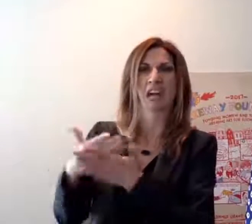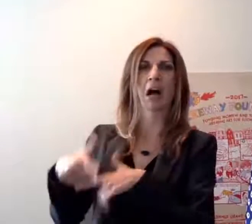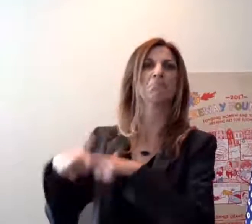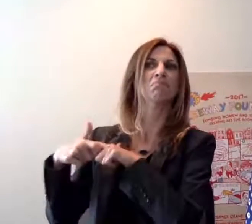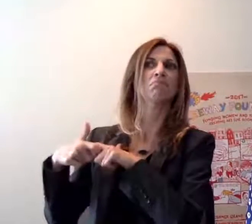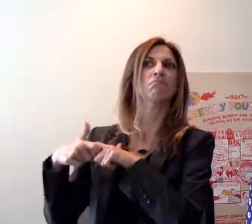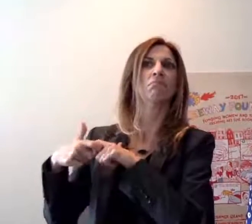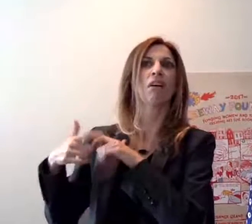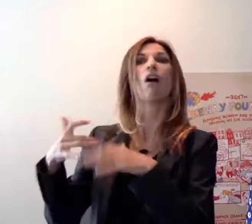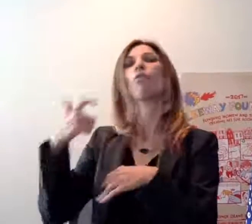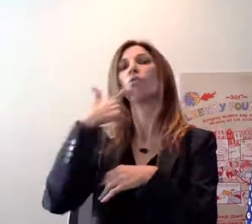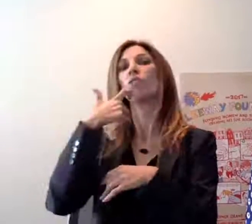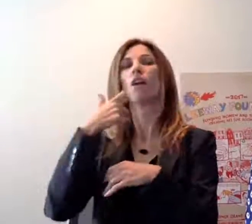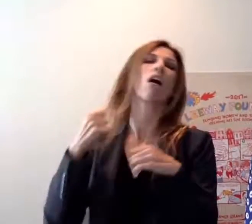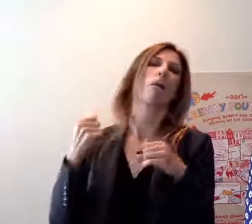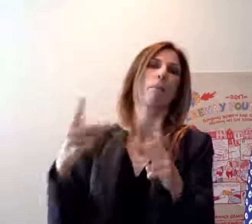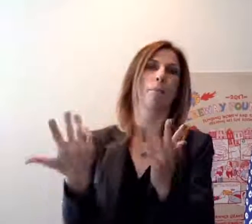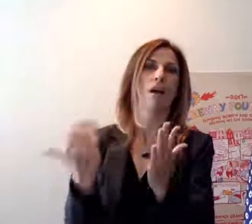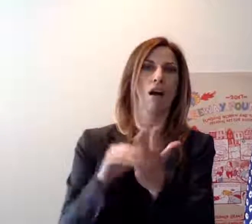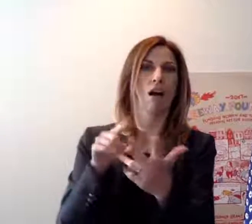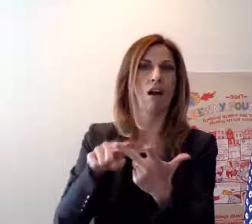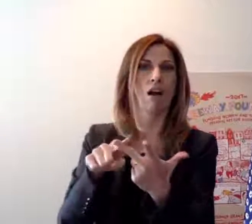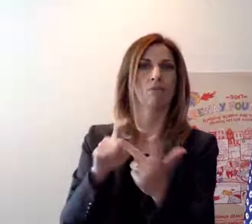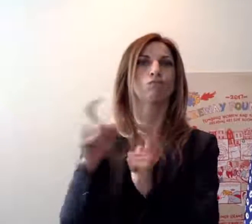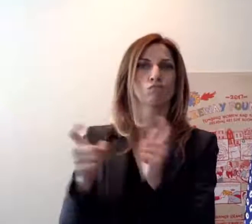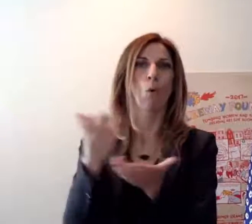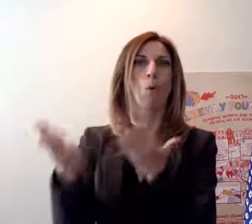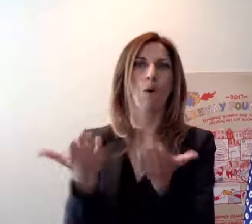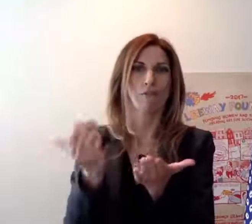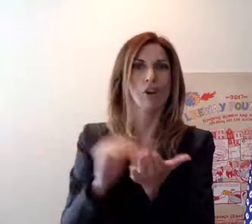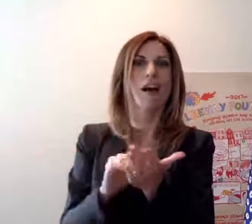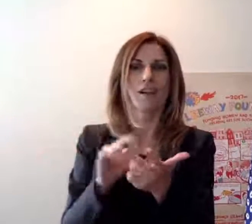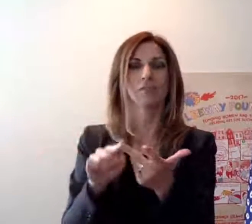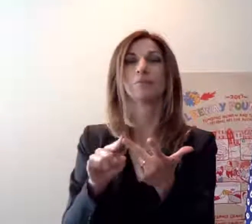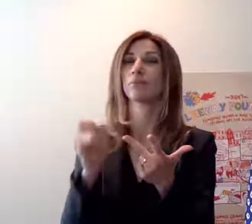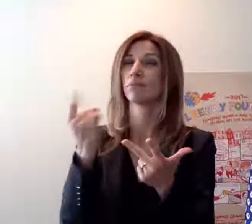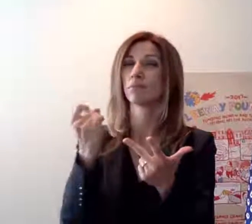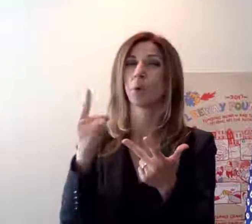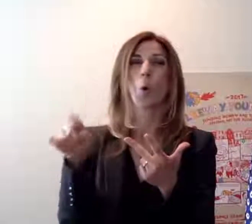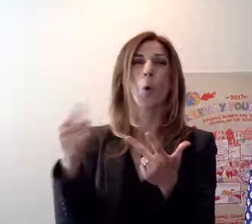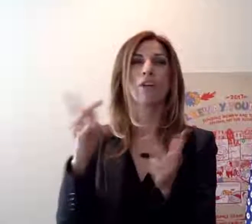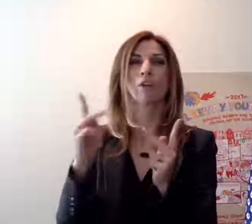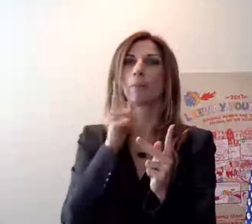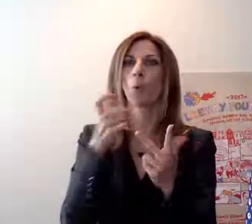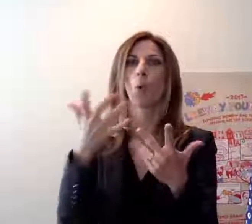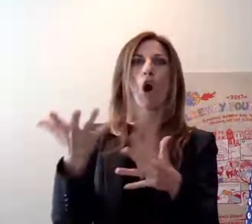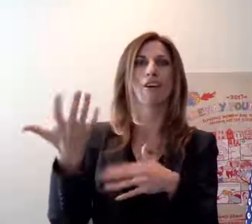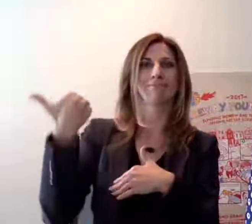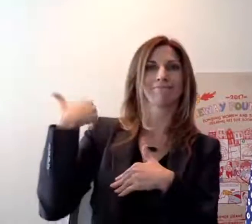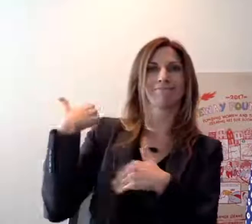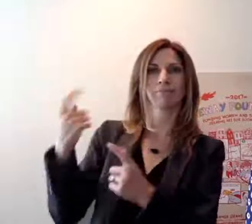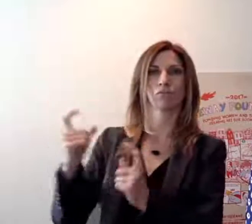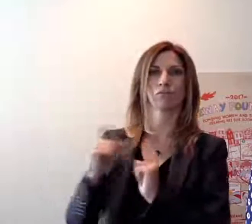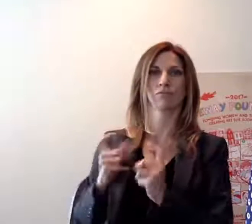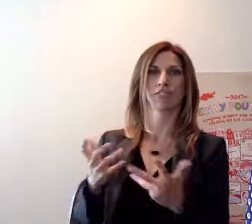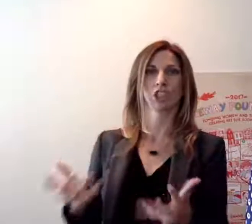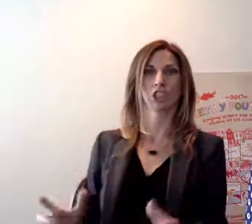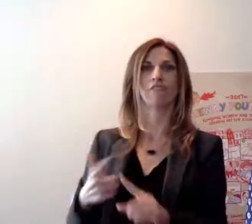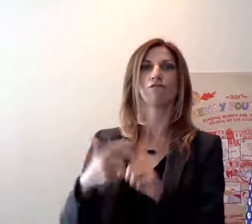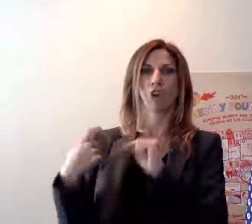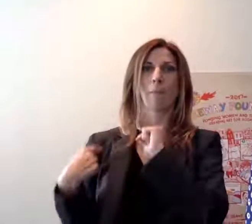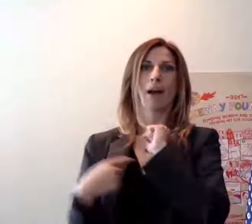we've recently brought it back. This is only available to past grantees, so you have to have received a grant from